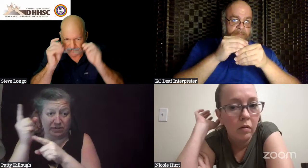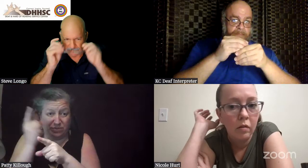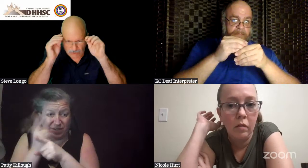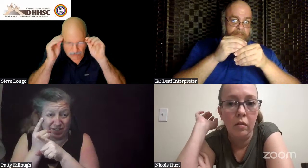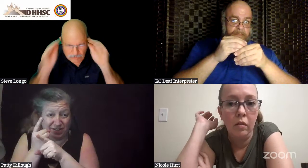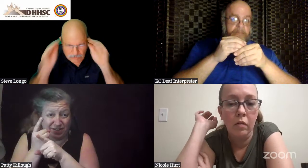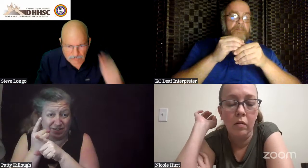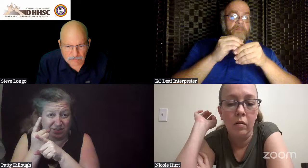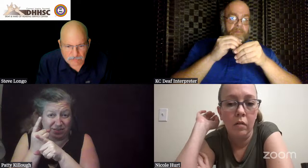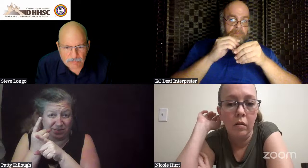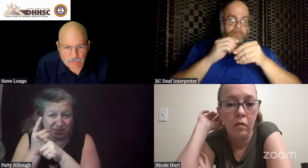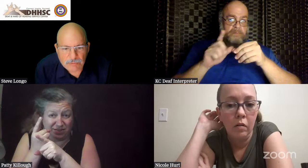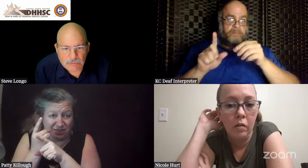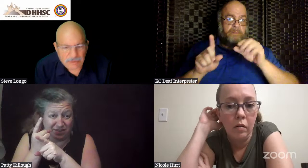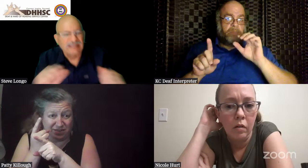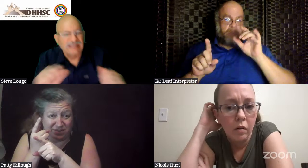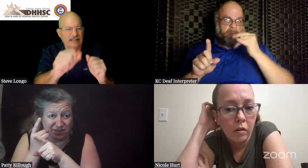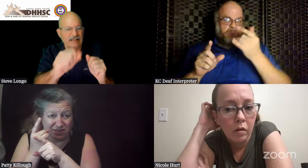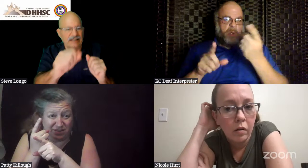saying,